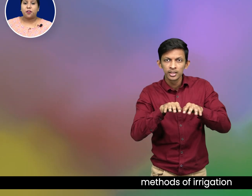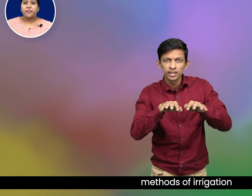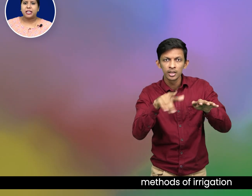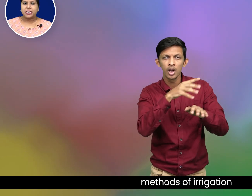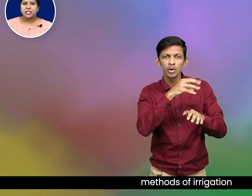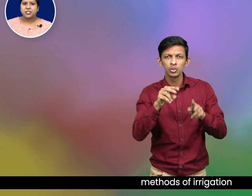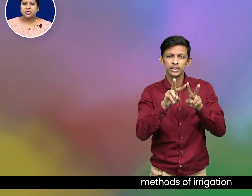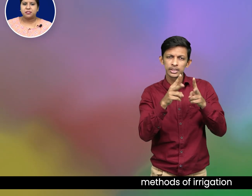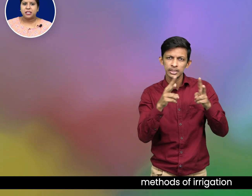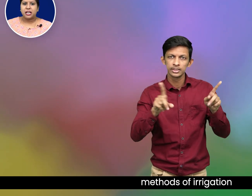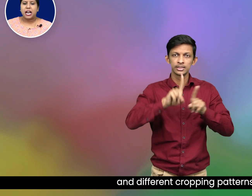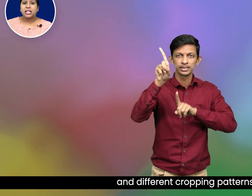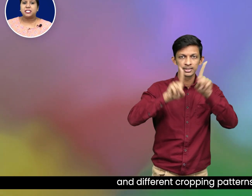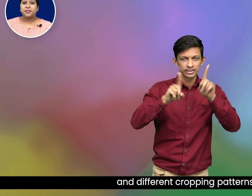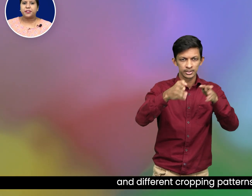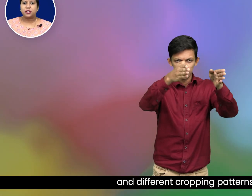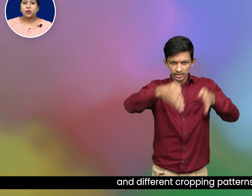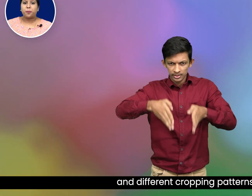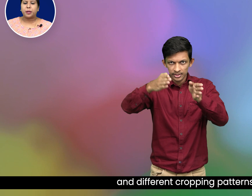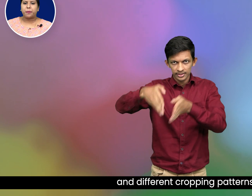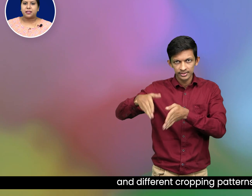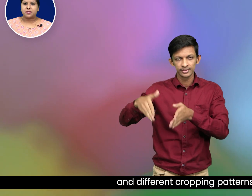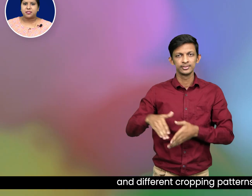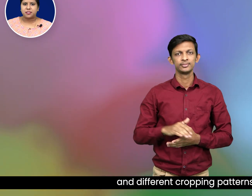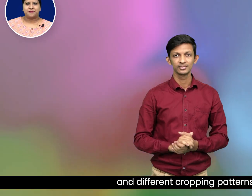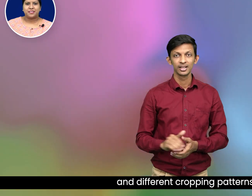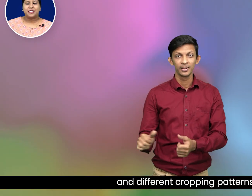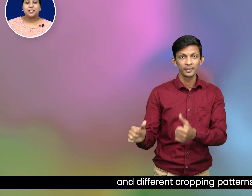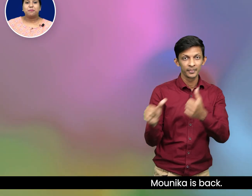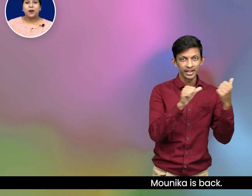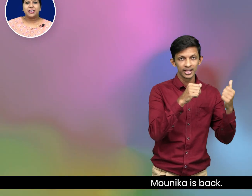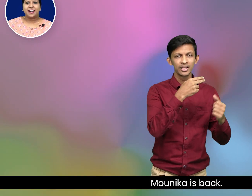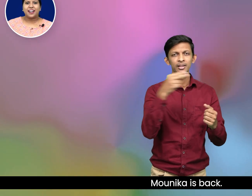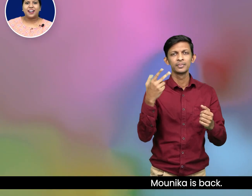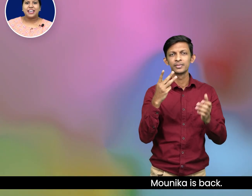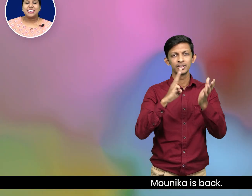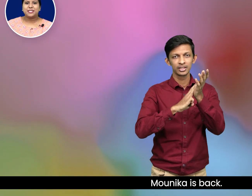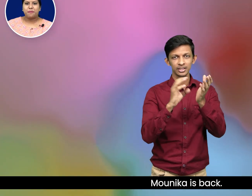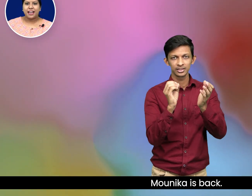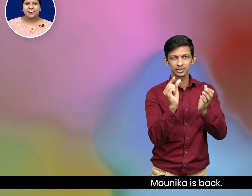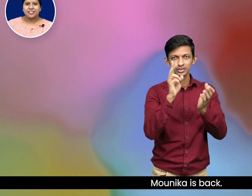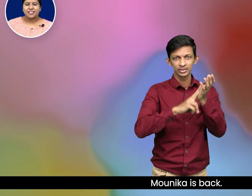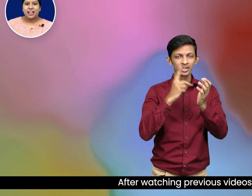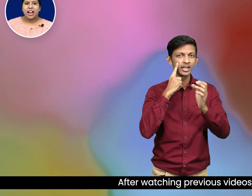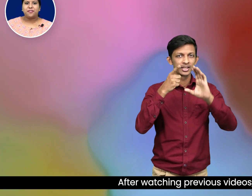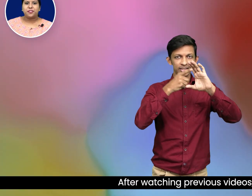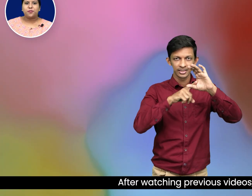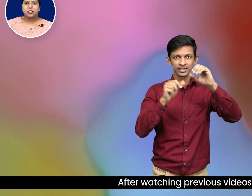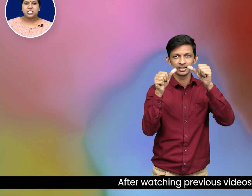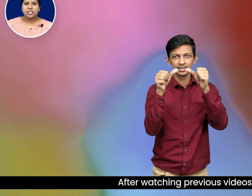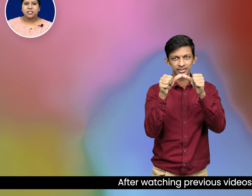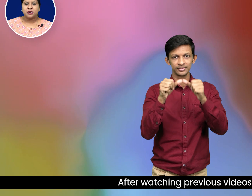methods of irrigation, and different cropping patterns. Maunika is back